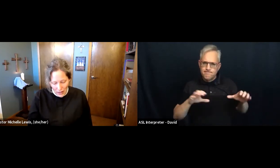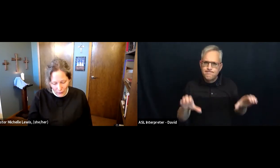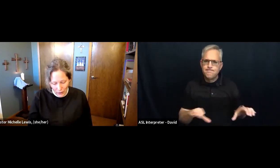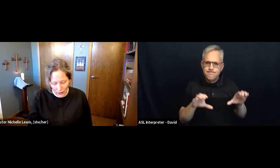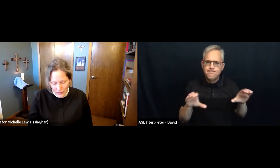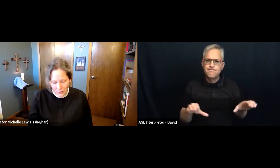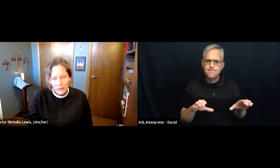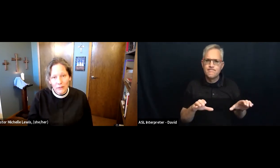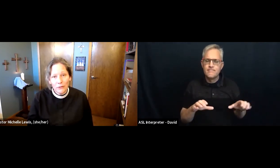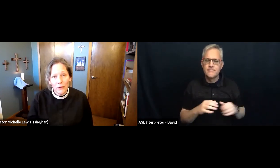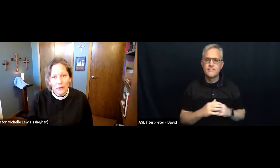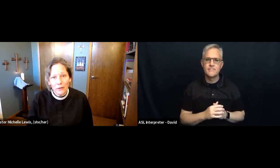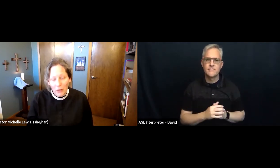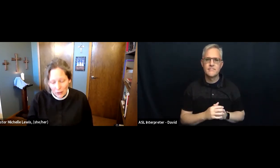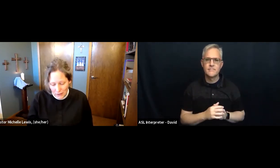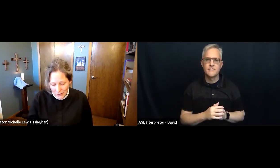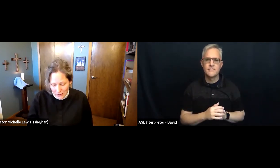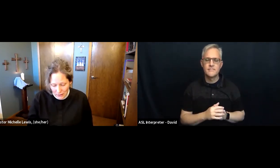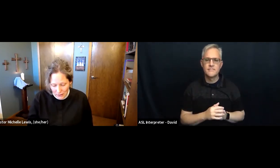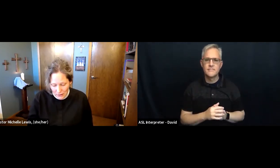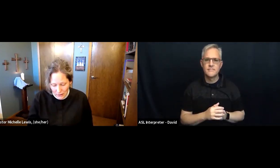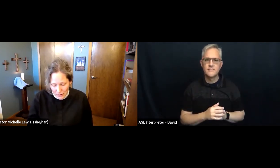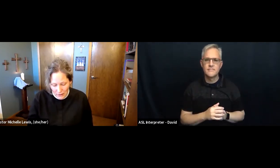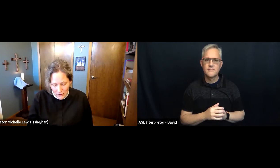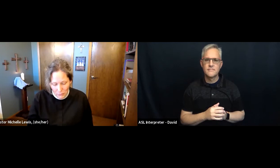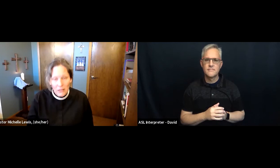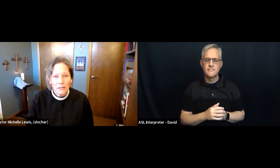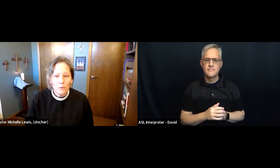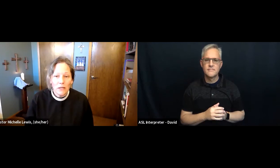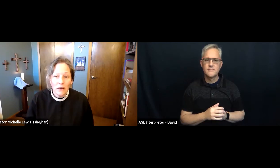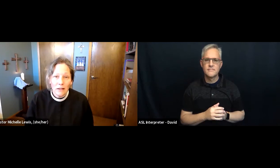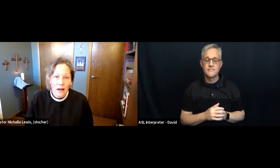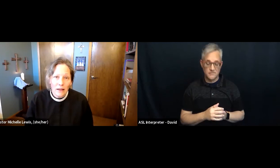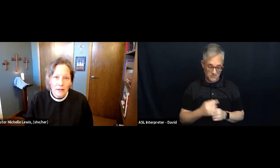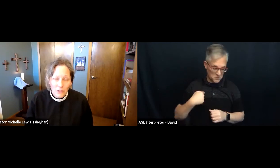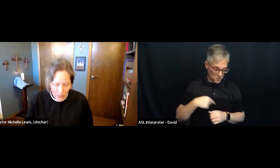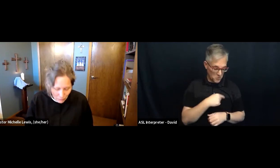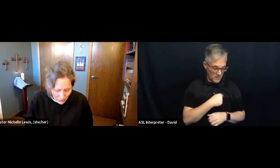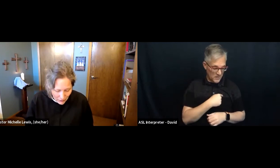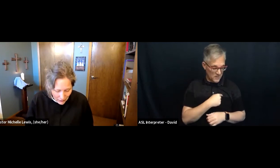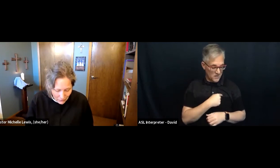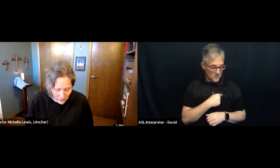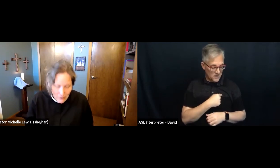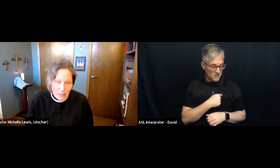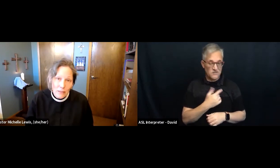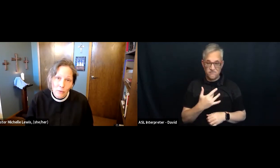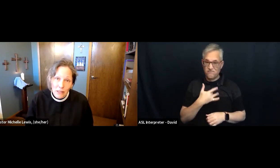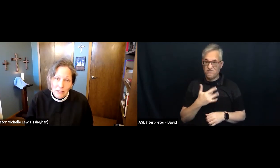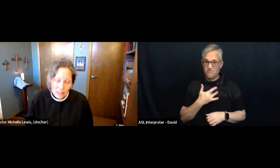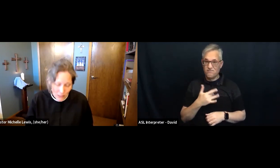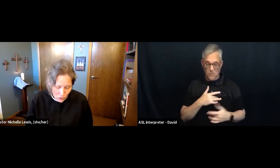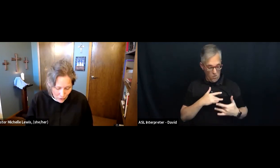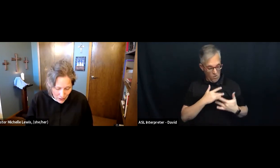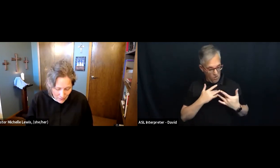When our hearts are torn apart because we acknowledge and believe